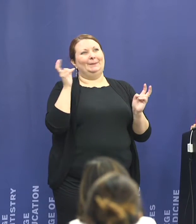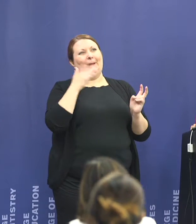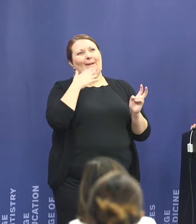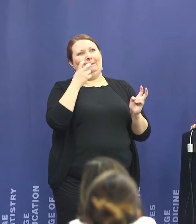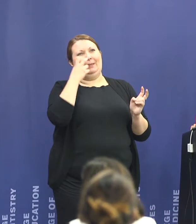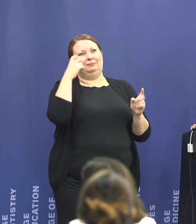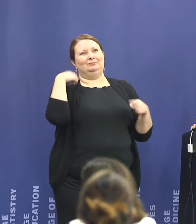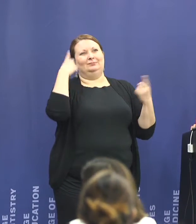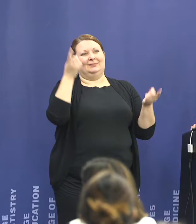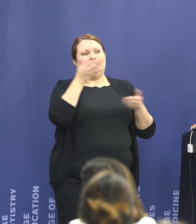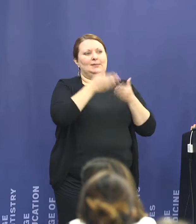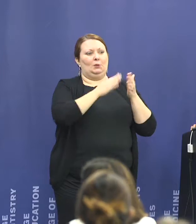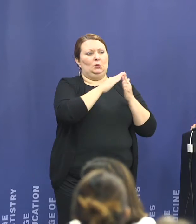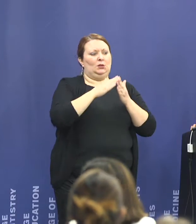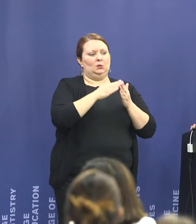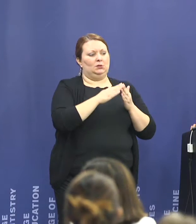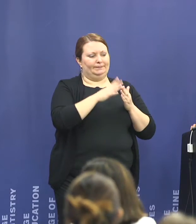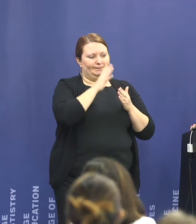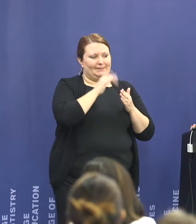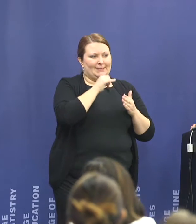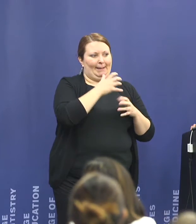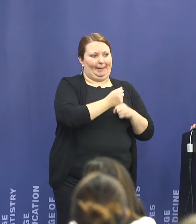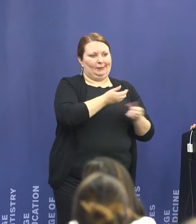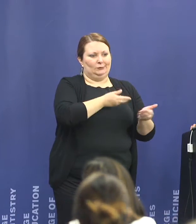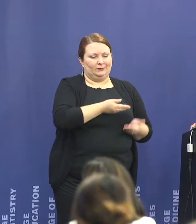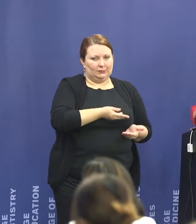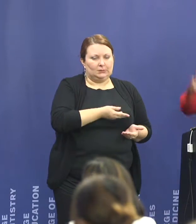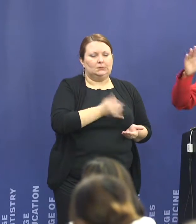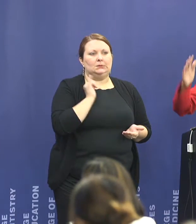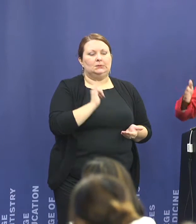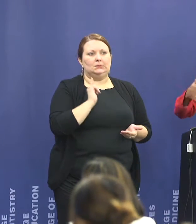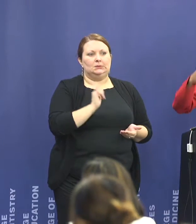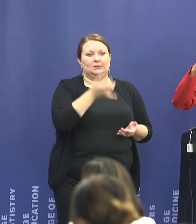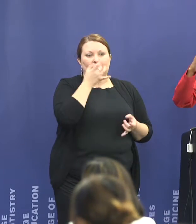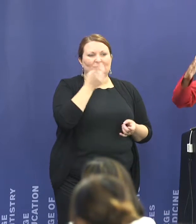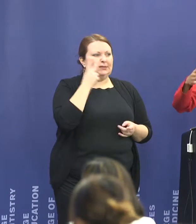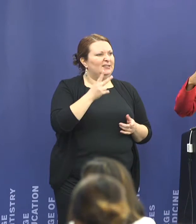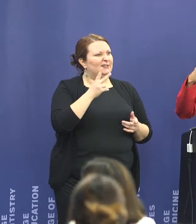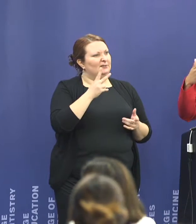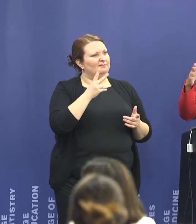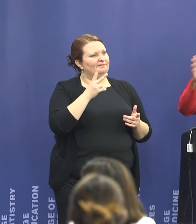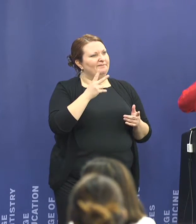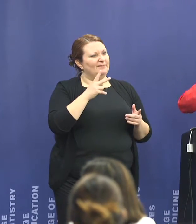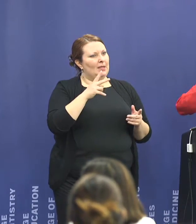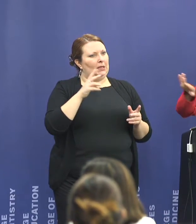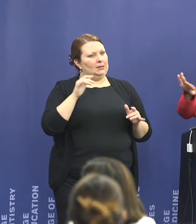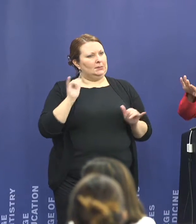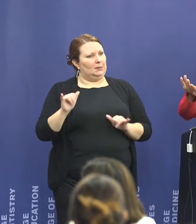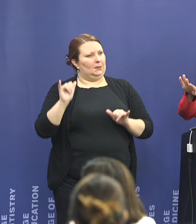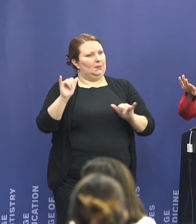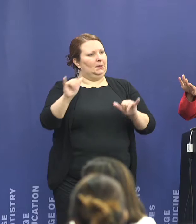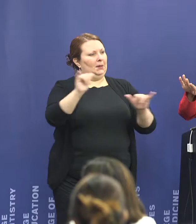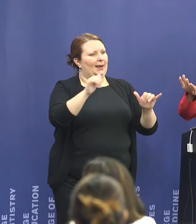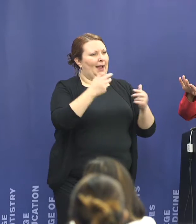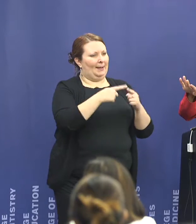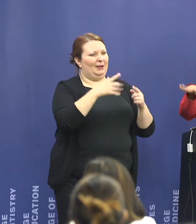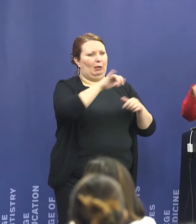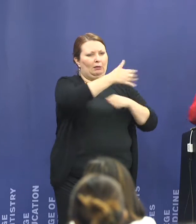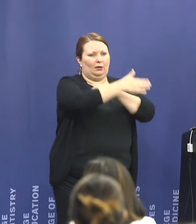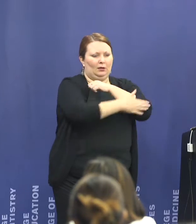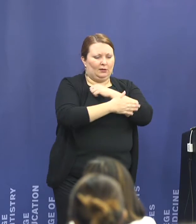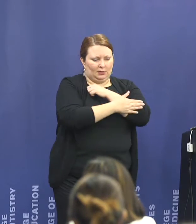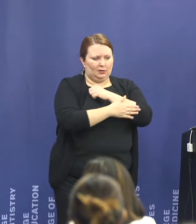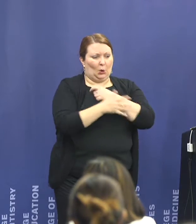long time and there's some communities we're not serving, right? And so it's interesting to see parallel things going on here. We're gonna erase the color line